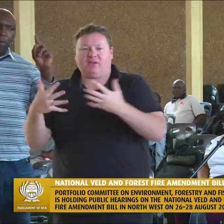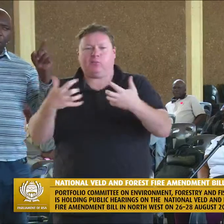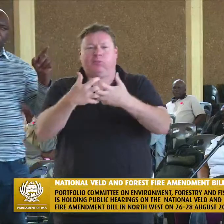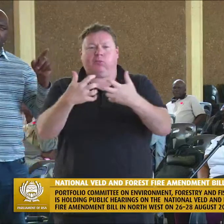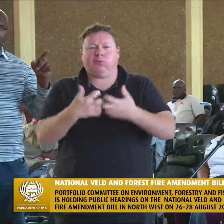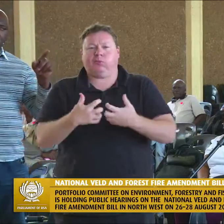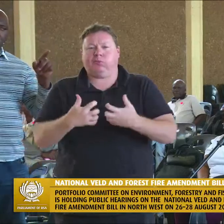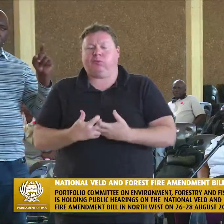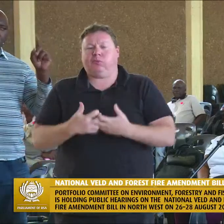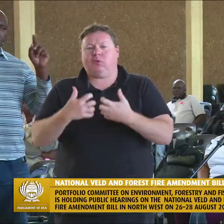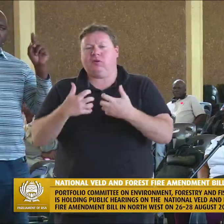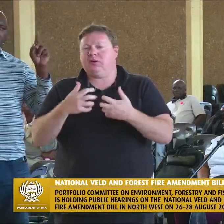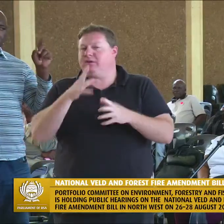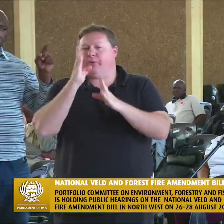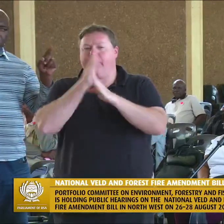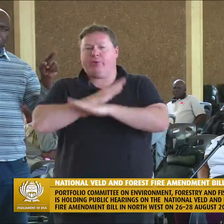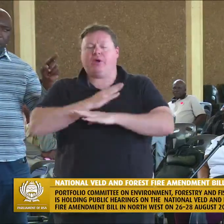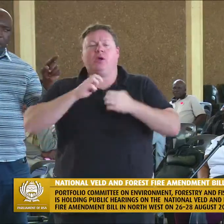malawi